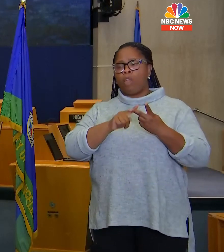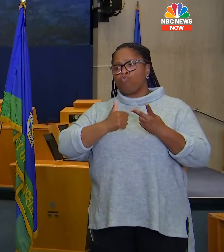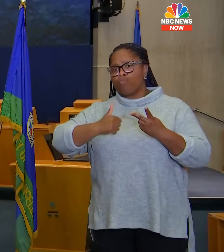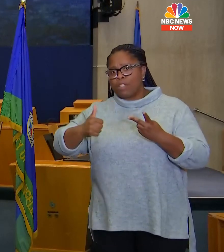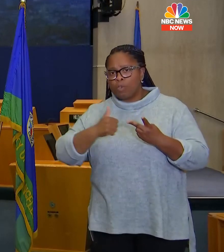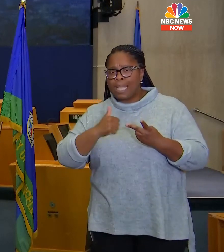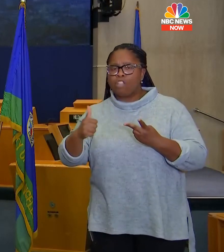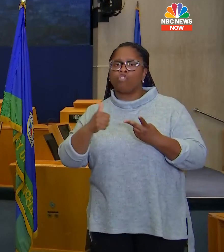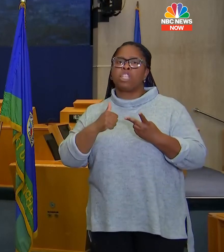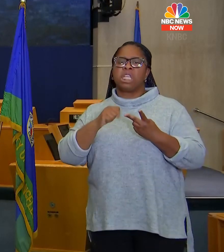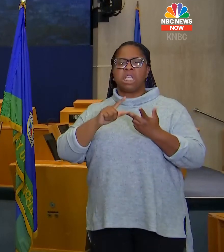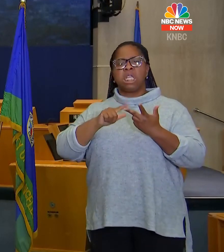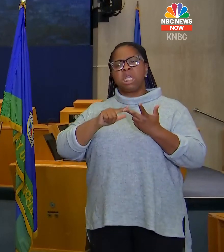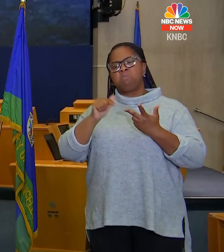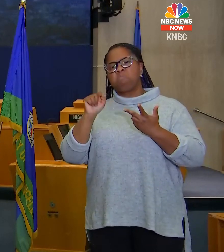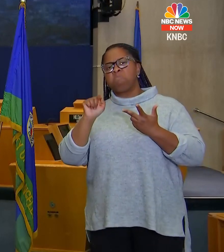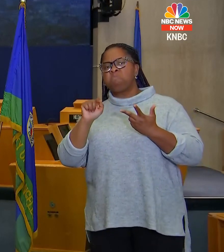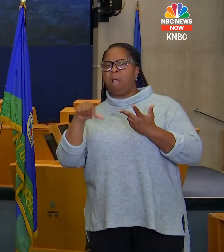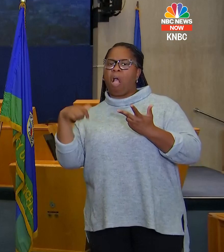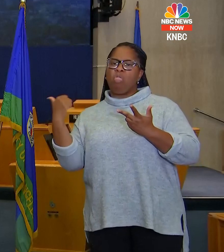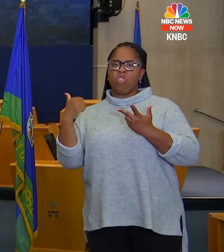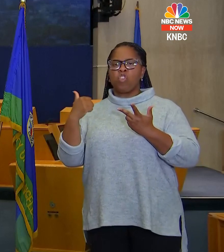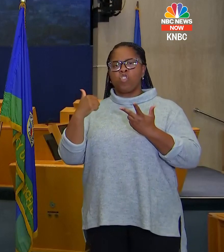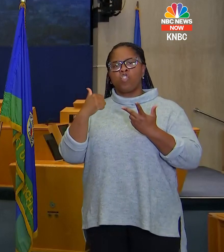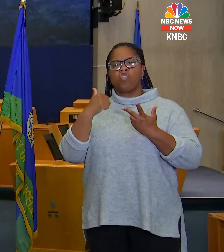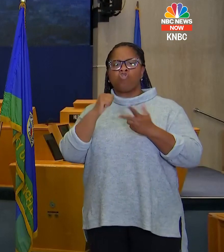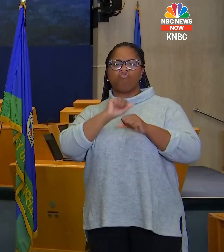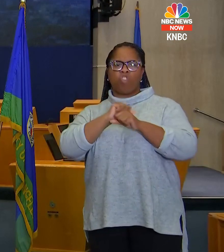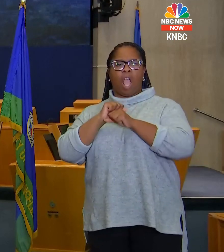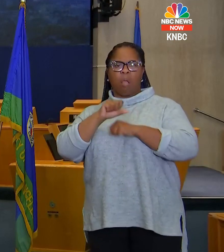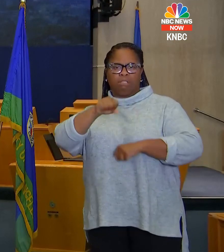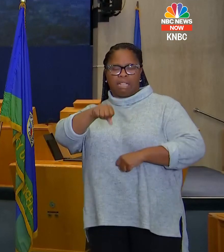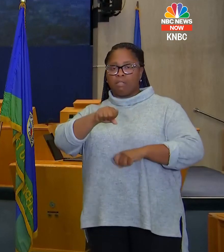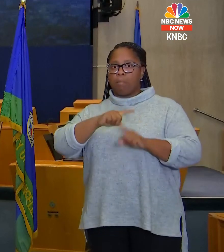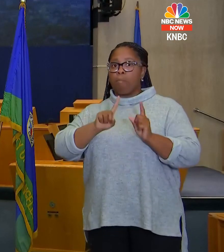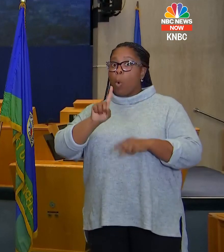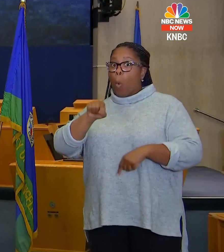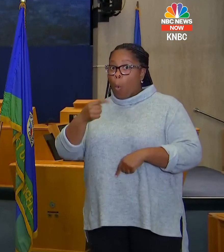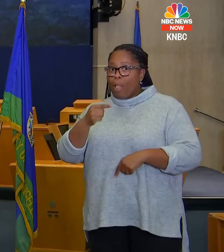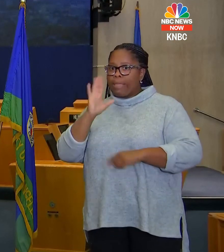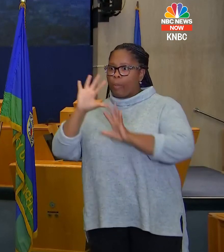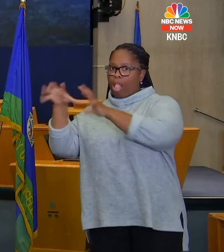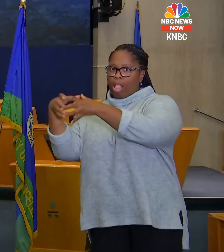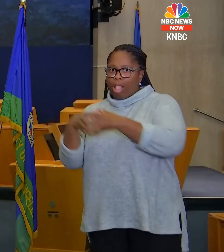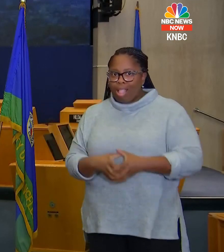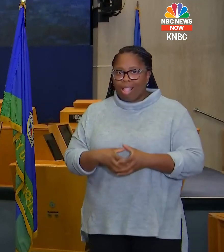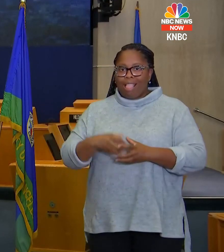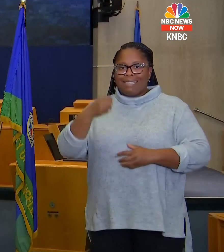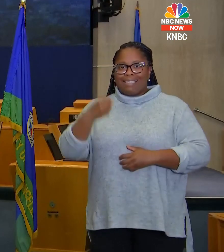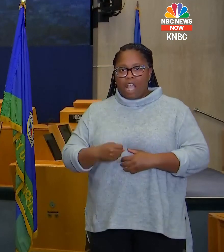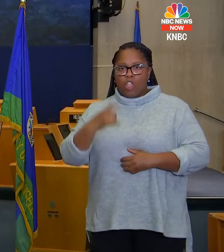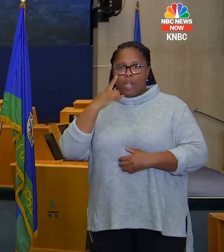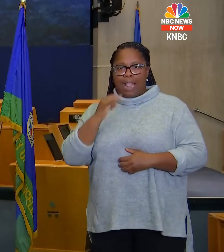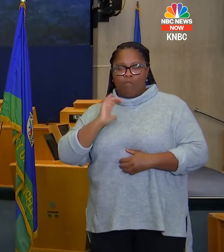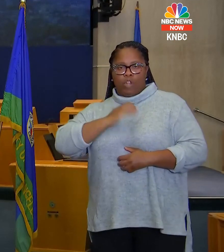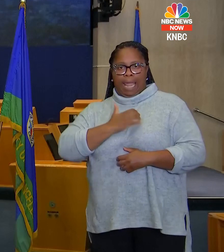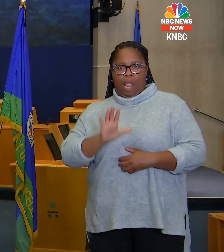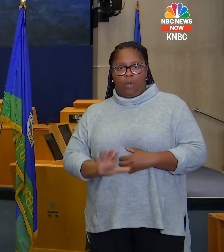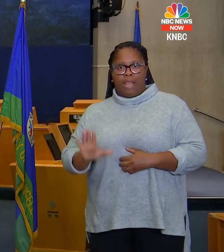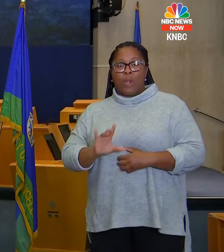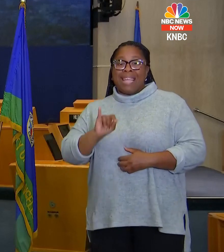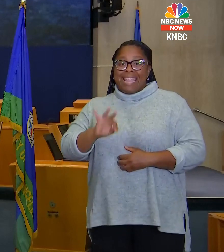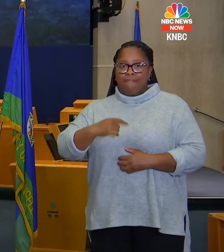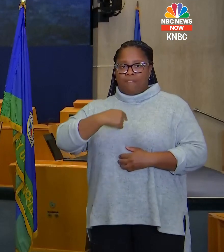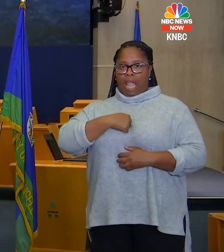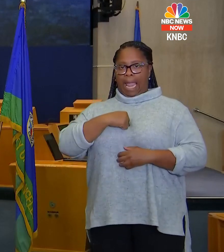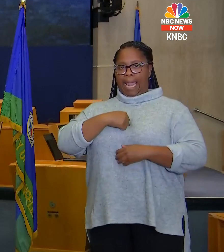and any other mission so designated. But they will only arrive here in Southern California in our operating area if I